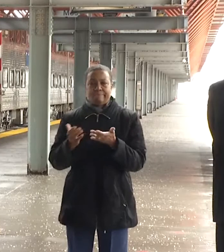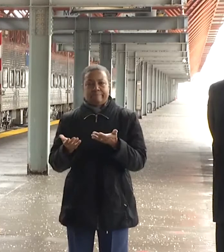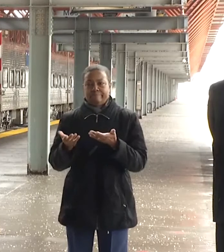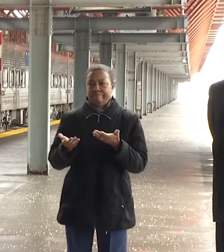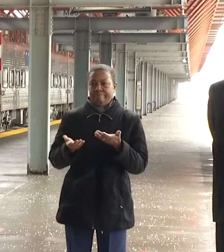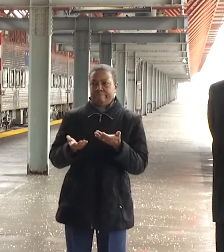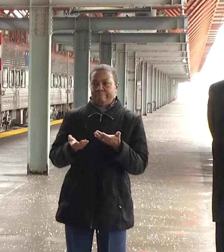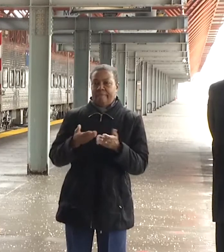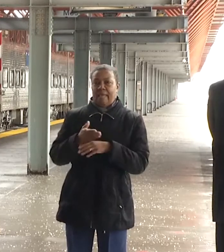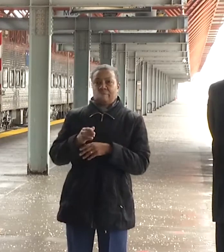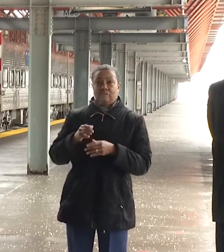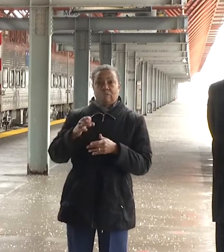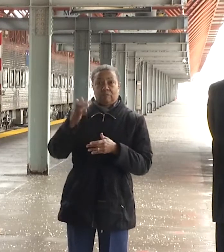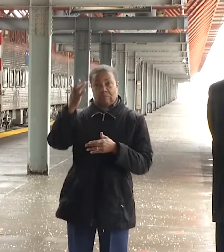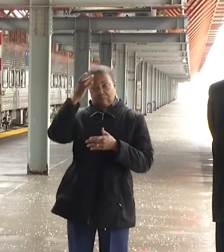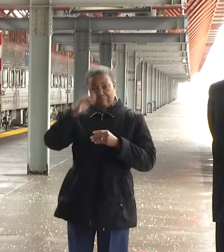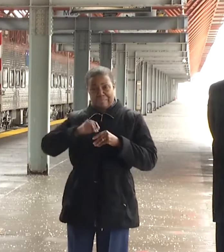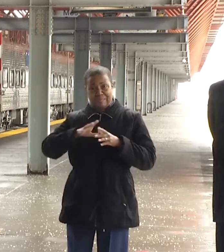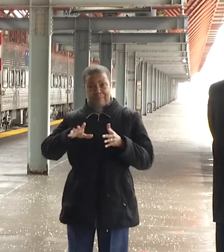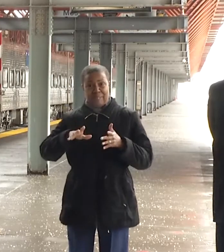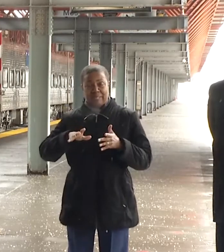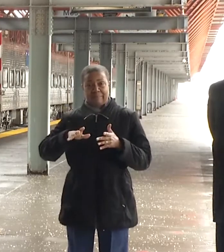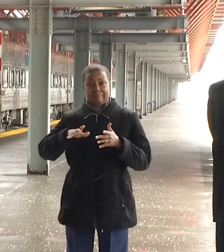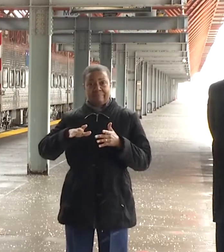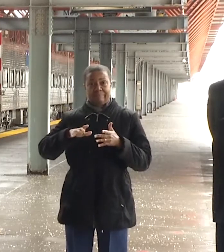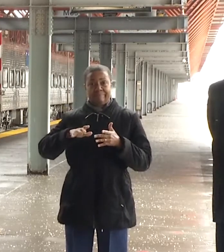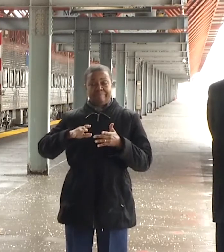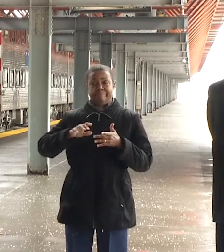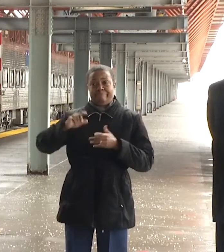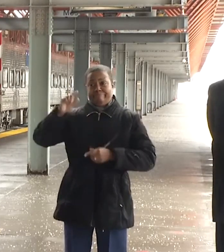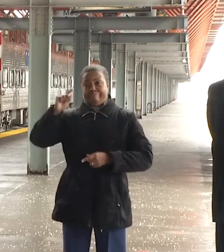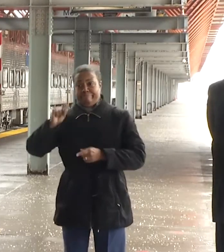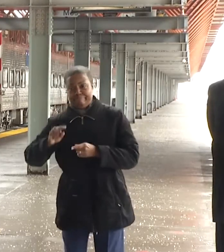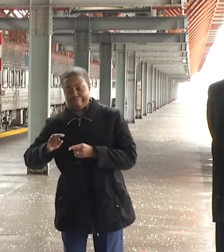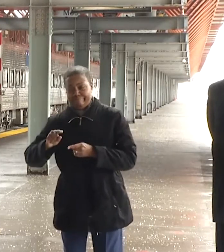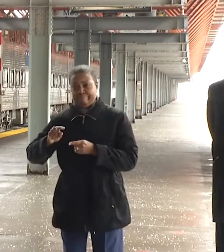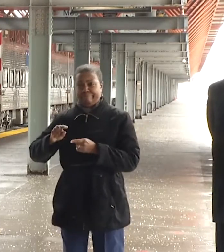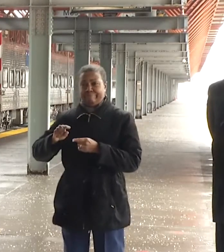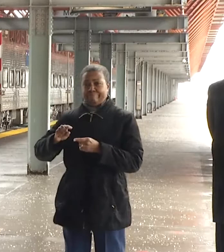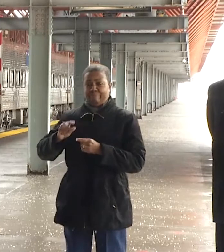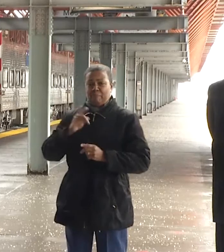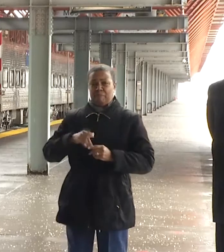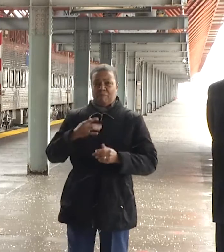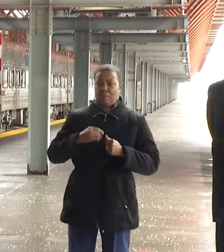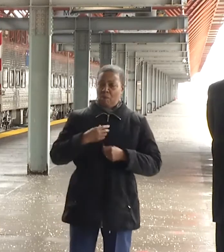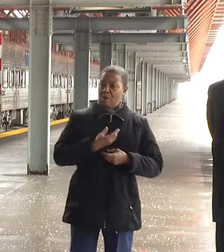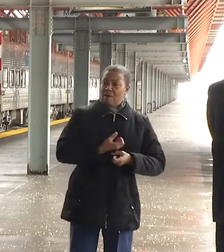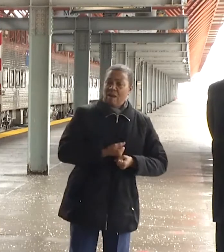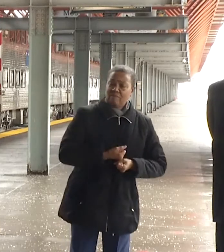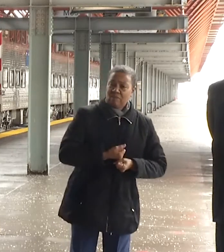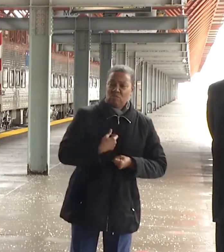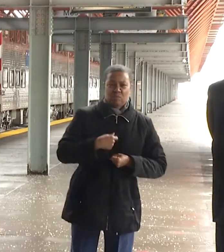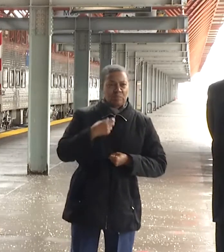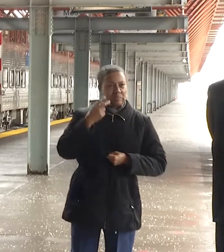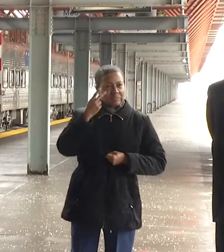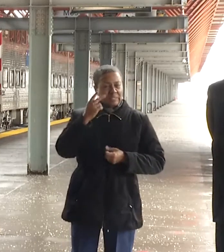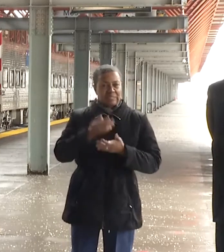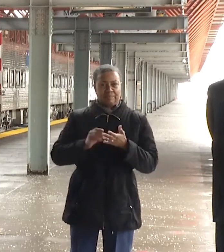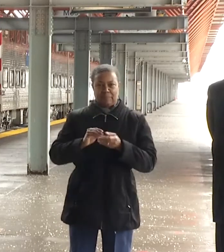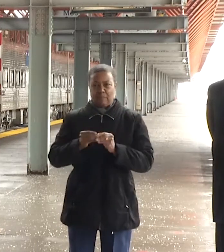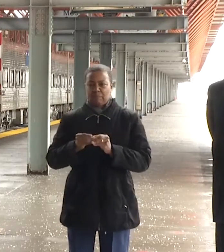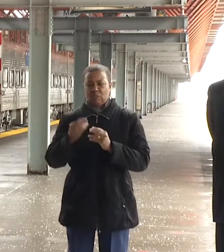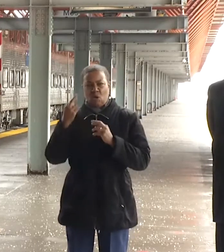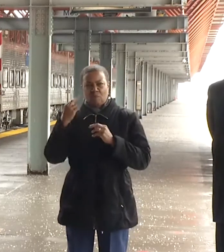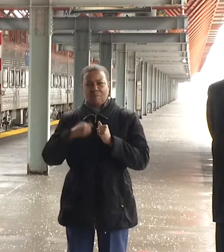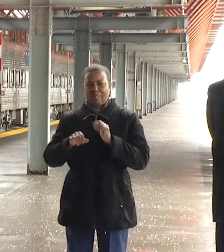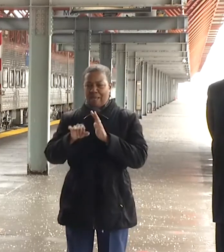the pandemic confidence is growing, we're going to be able to look at some of those trends and, again, hopefully be able